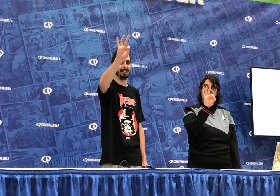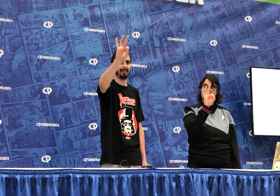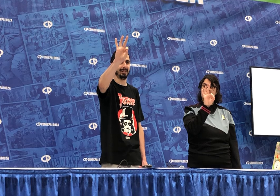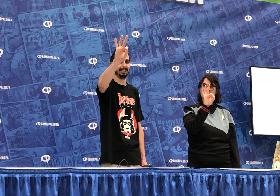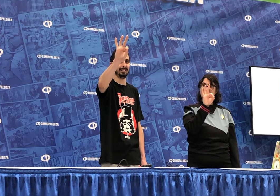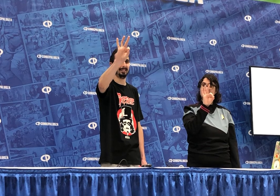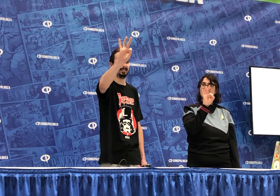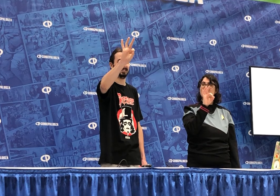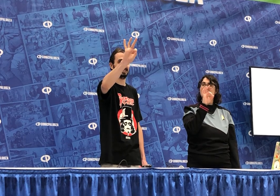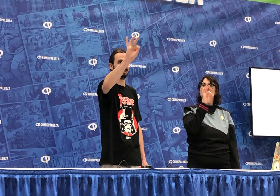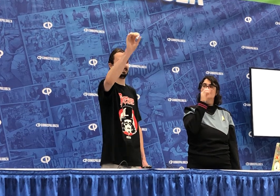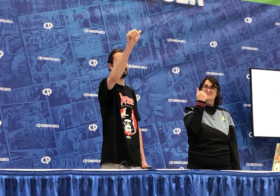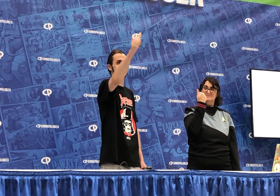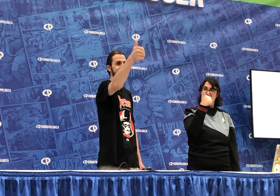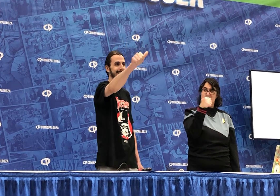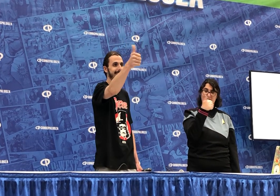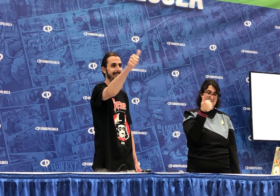9, 10,